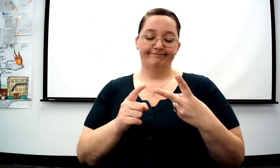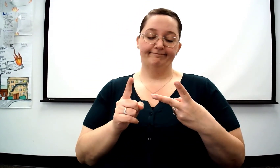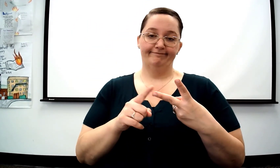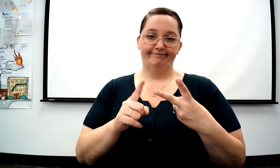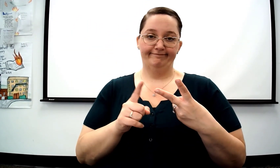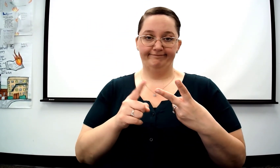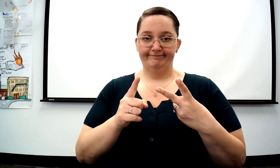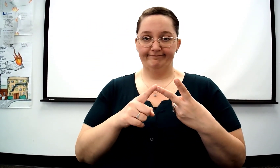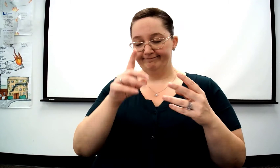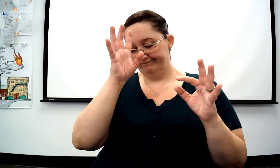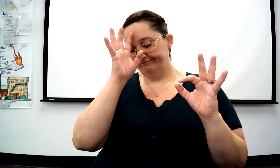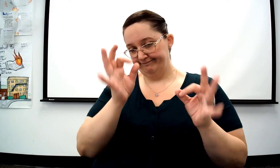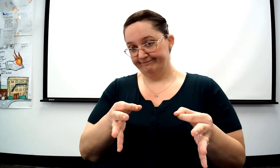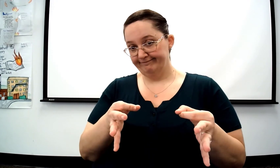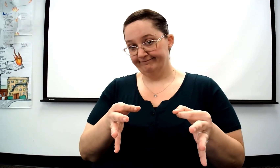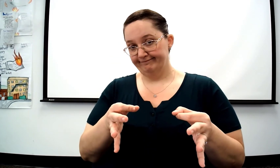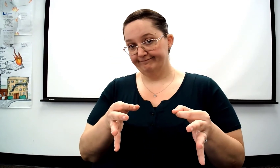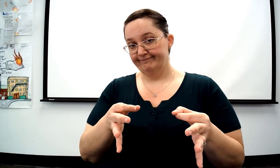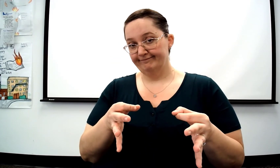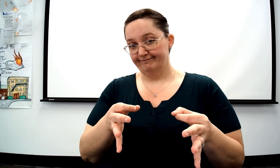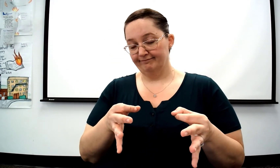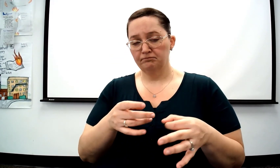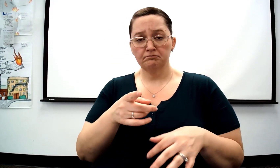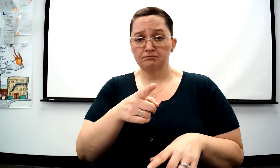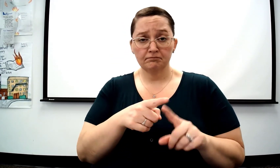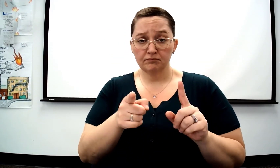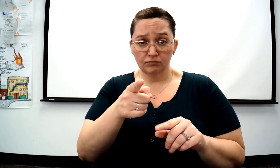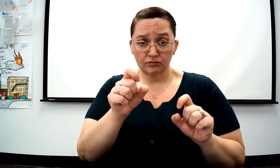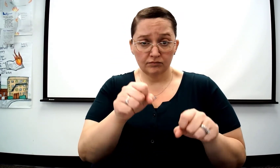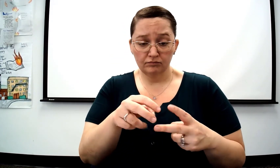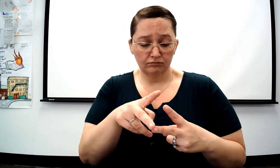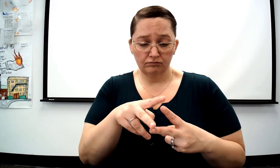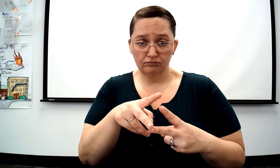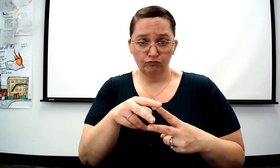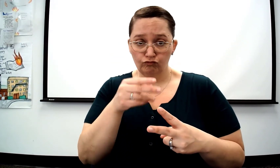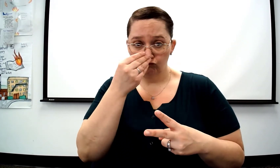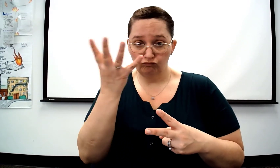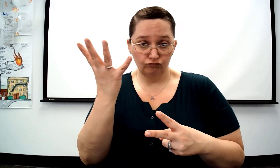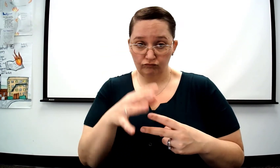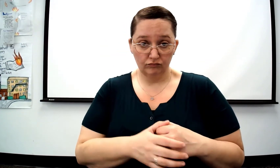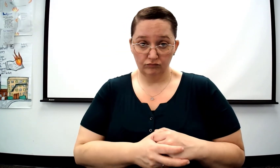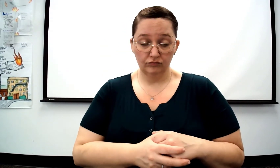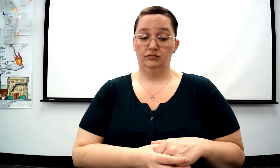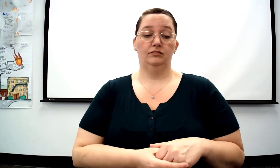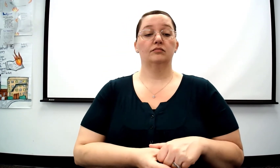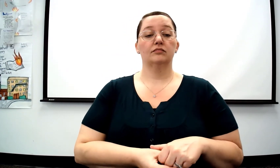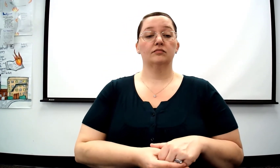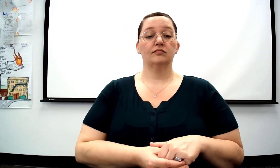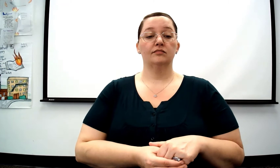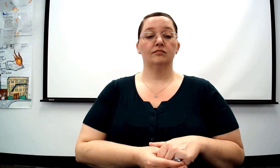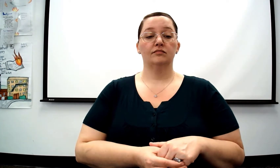prefer the second one. I like touching my head first. But really, it's up to you. You can choose whichever one you want. I don't care.